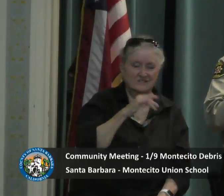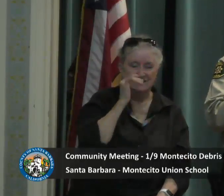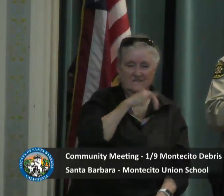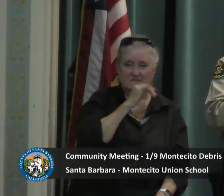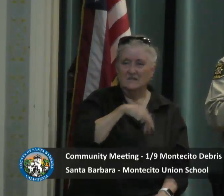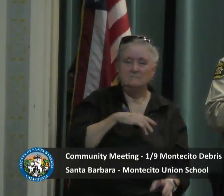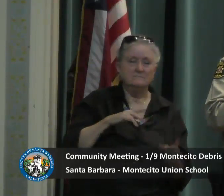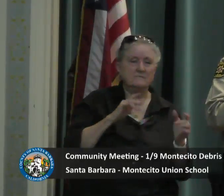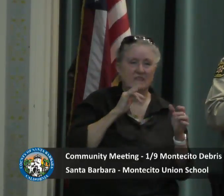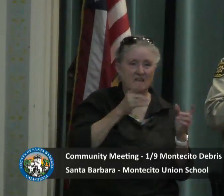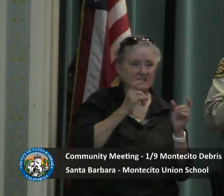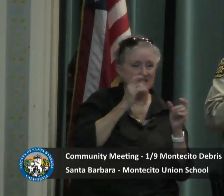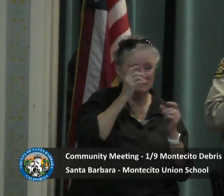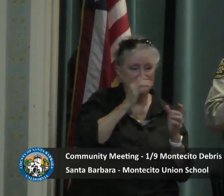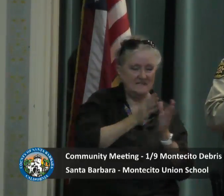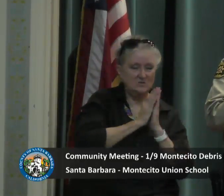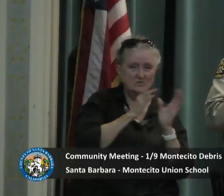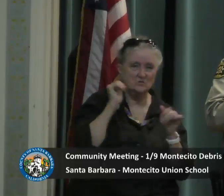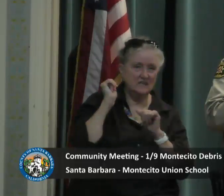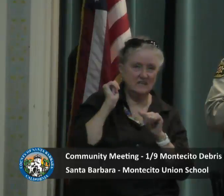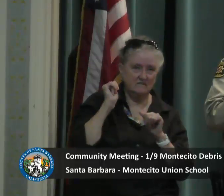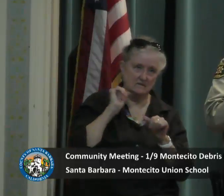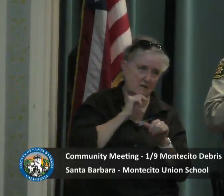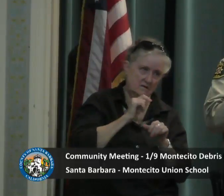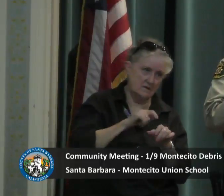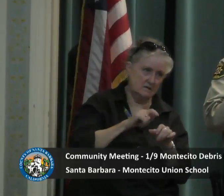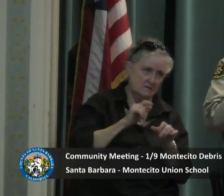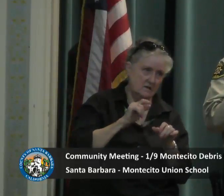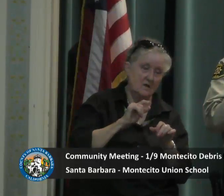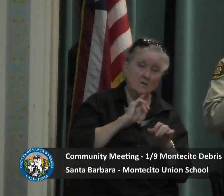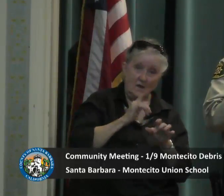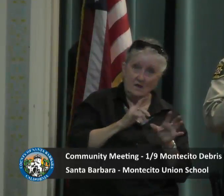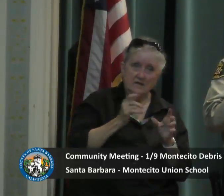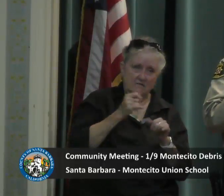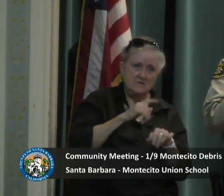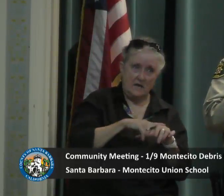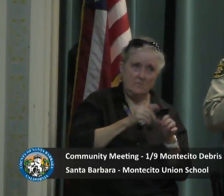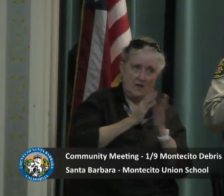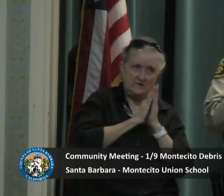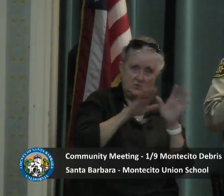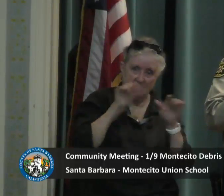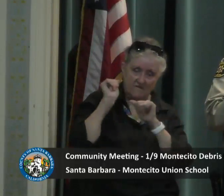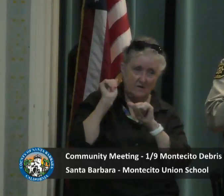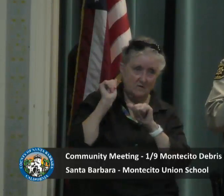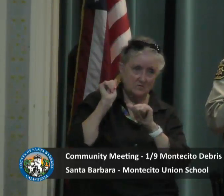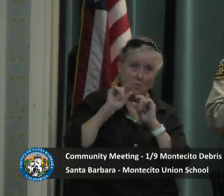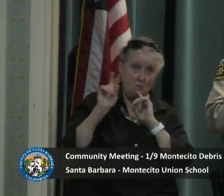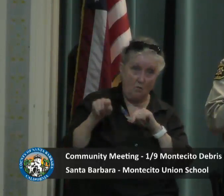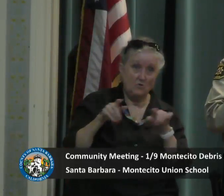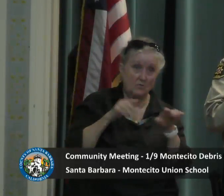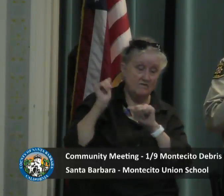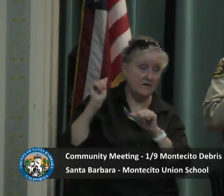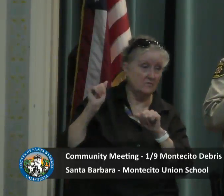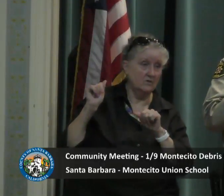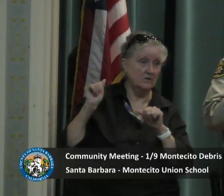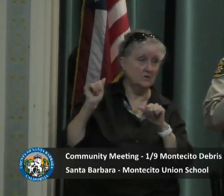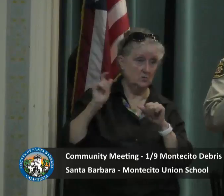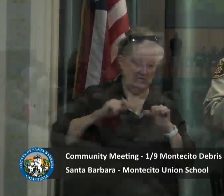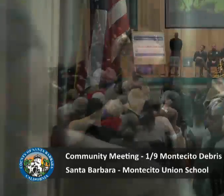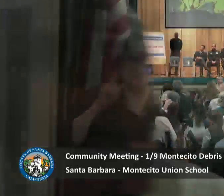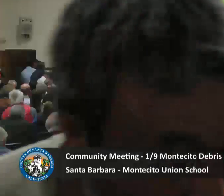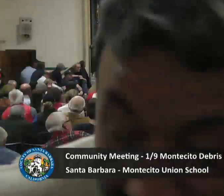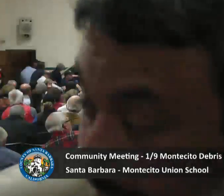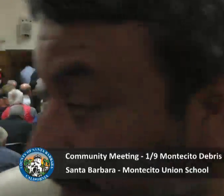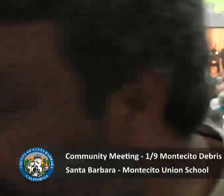this information, asking us to leave, and there's no need to. The reality is every time we ask you to evacuate or order you to evacuate, you need